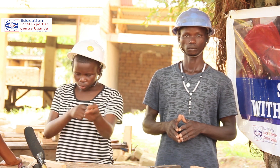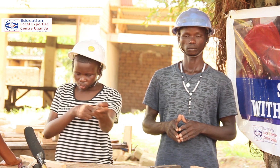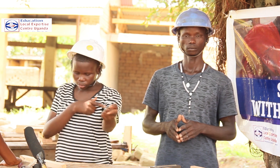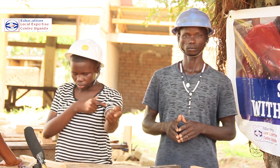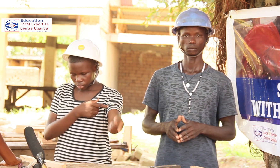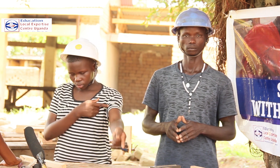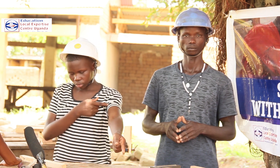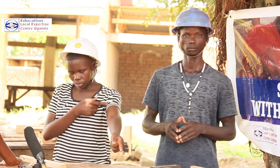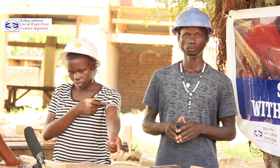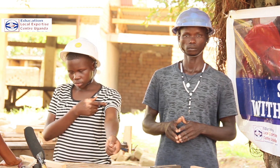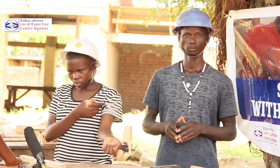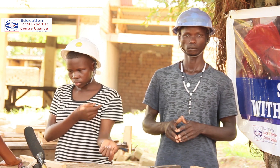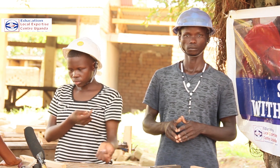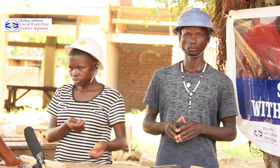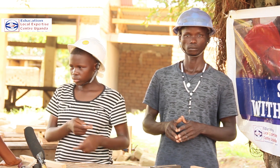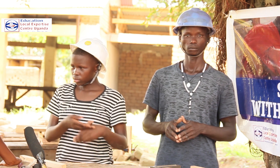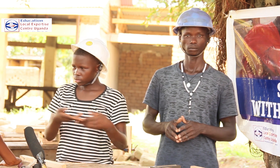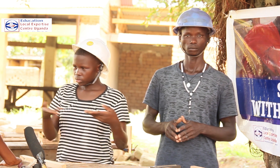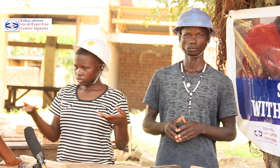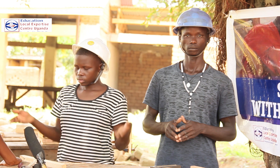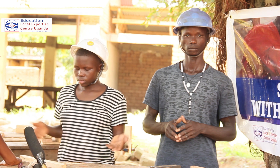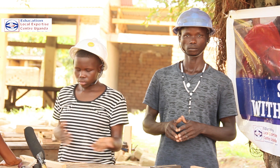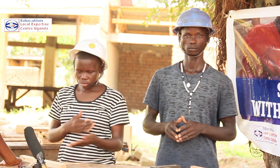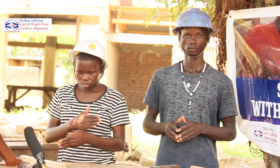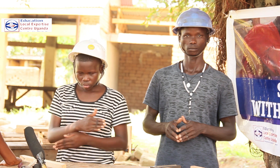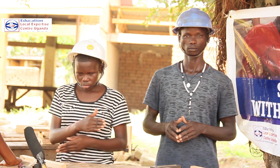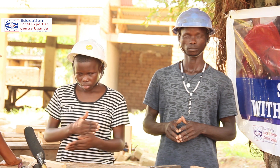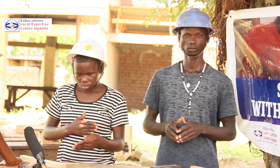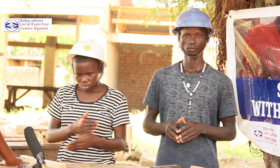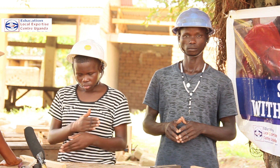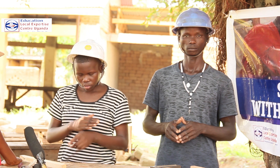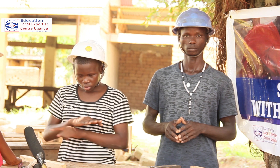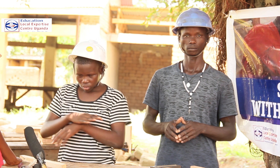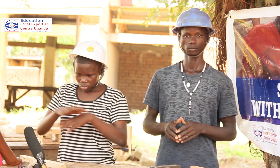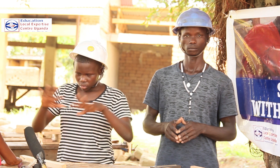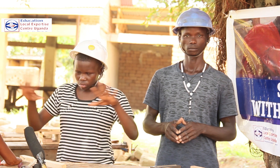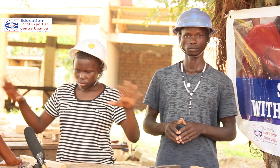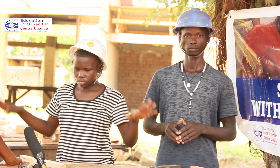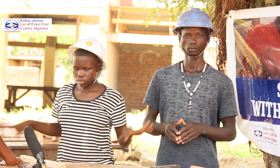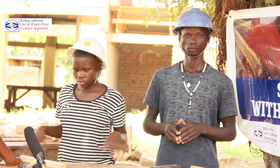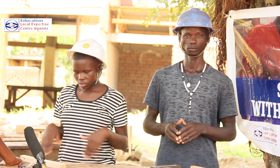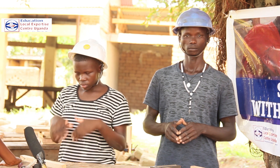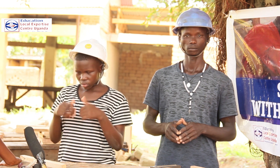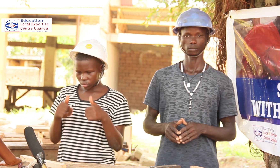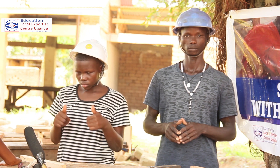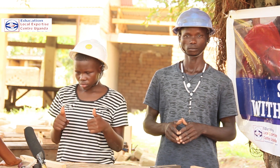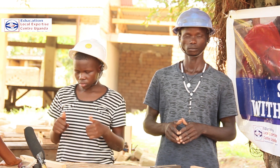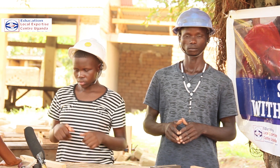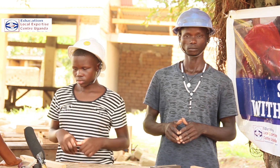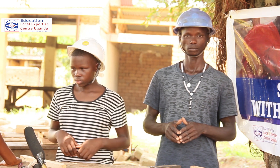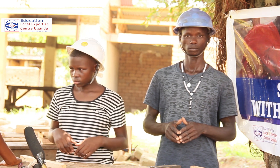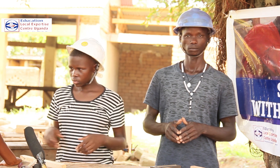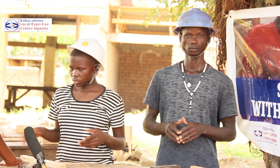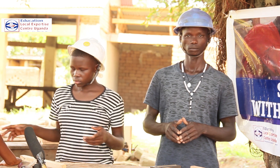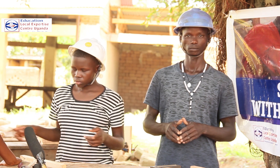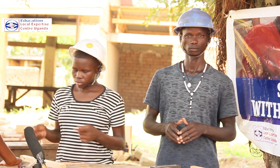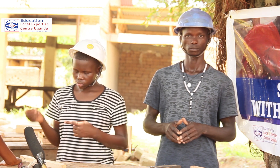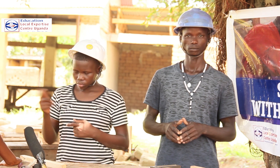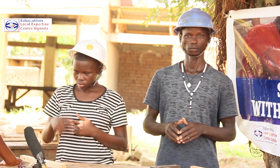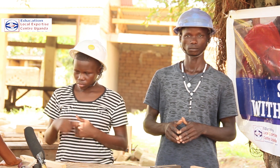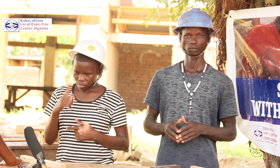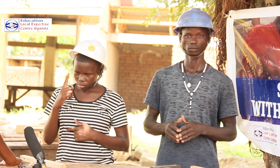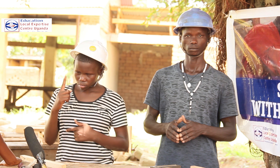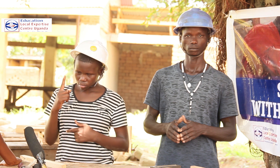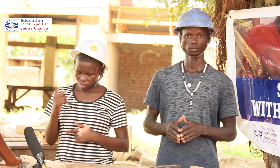measurement. Now he knows how to cut. Everything now he knows. And the first day they reached